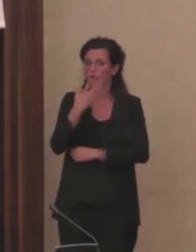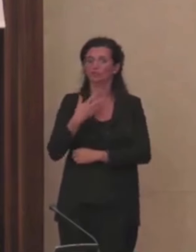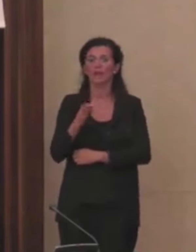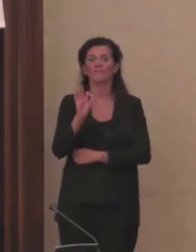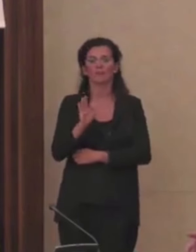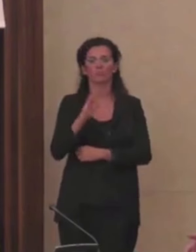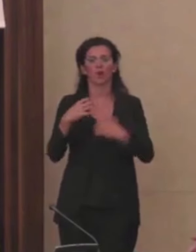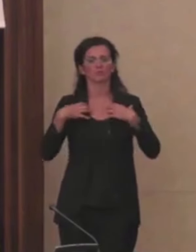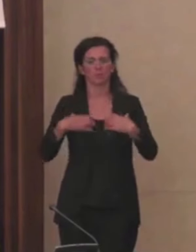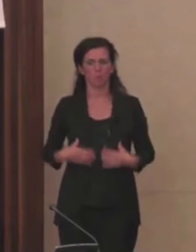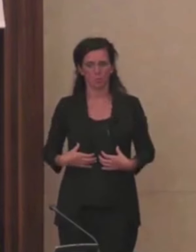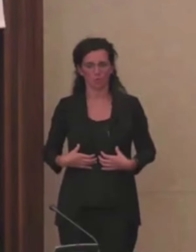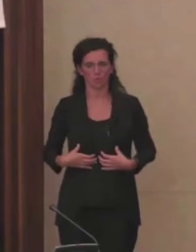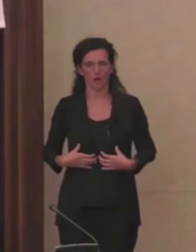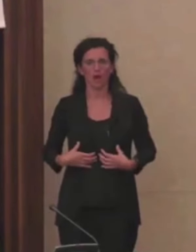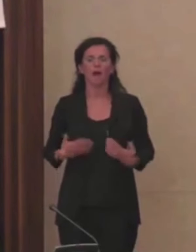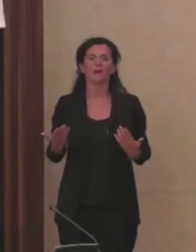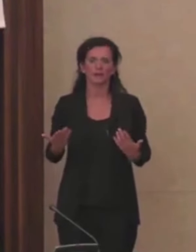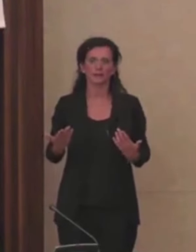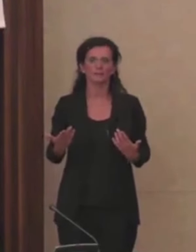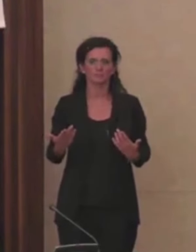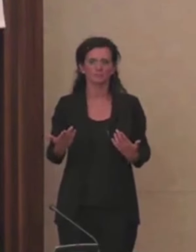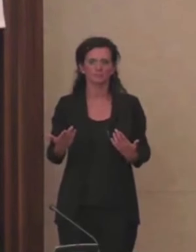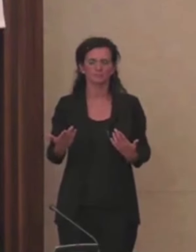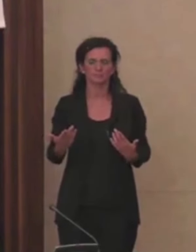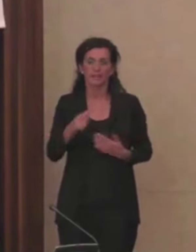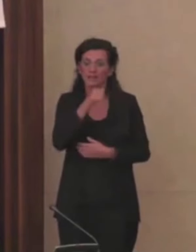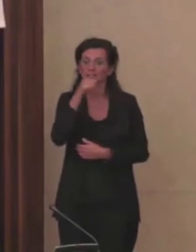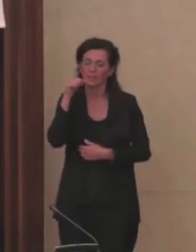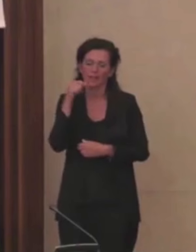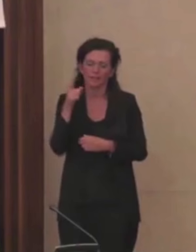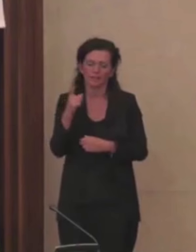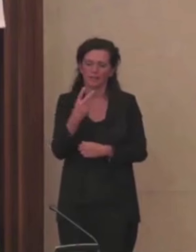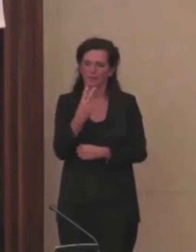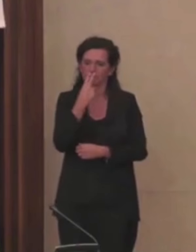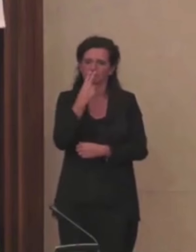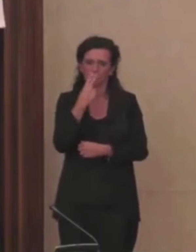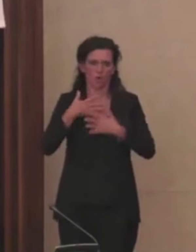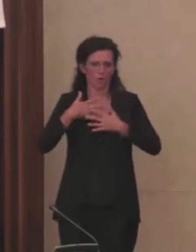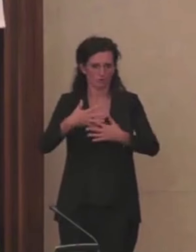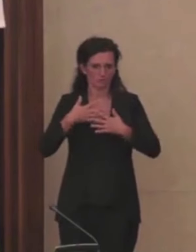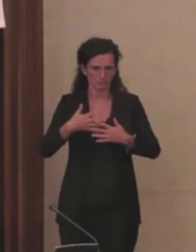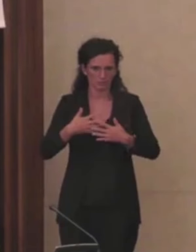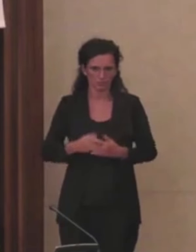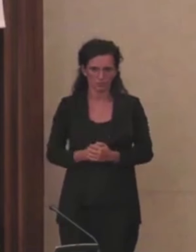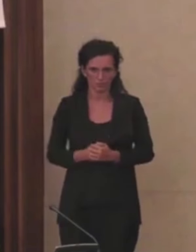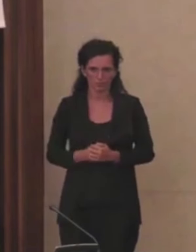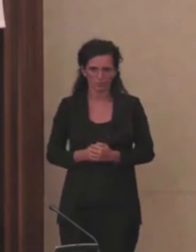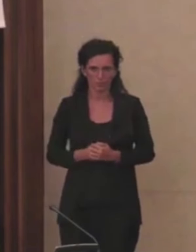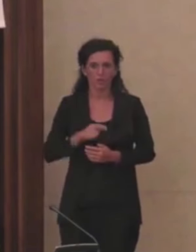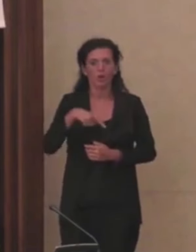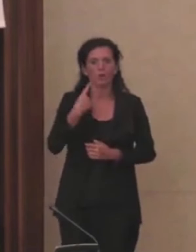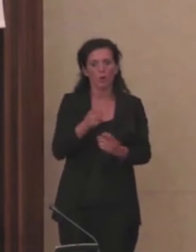have pulmonary fibrosis, and so they need oxygen. And then we have